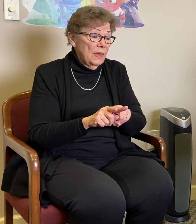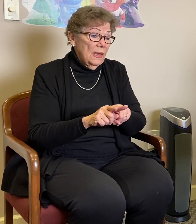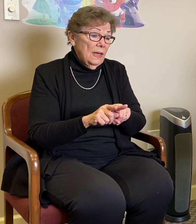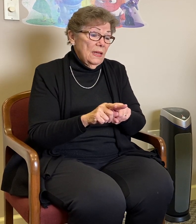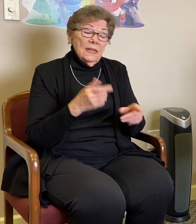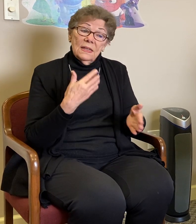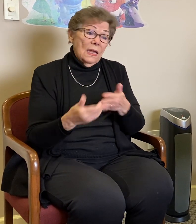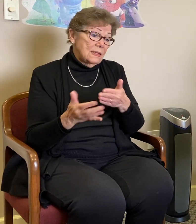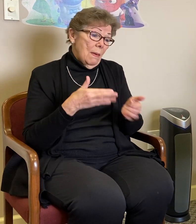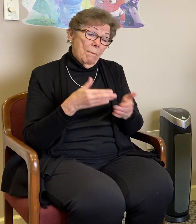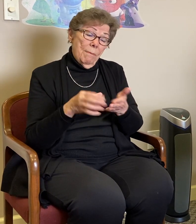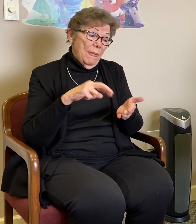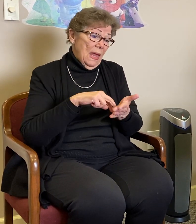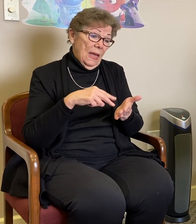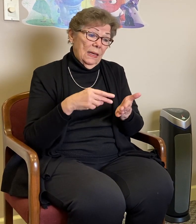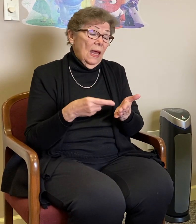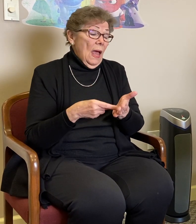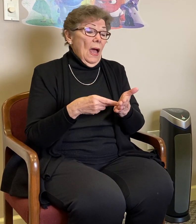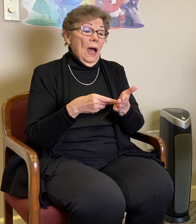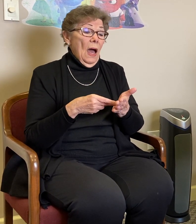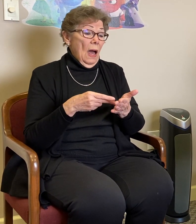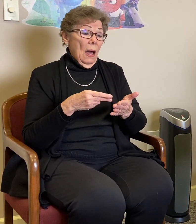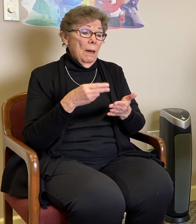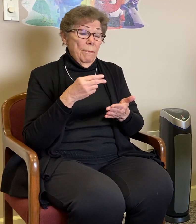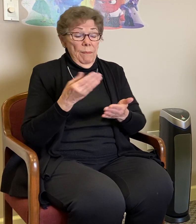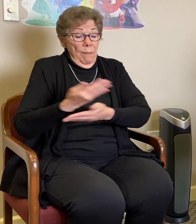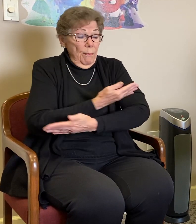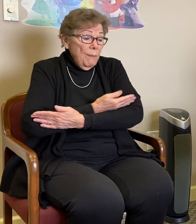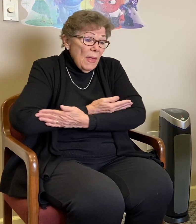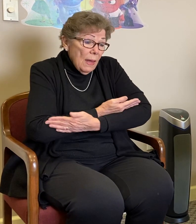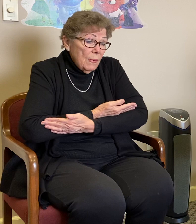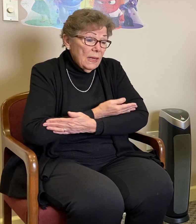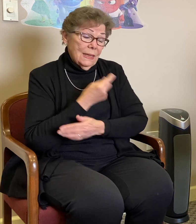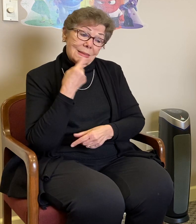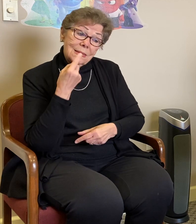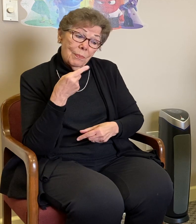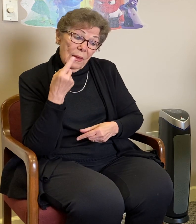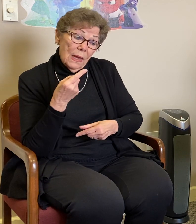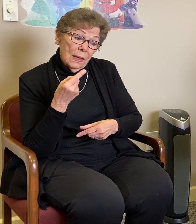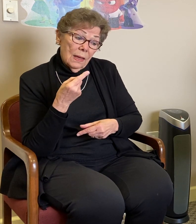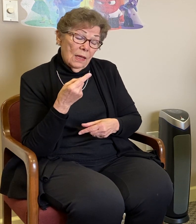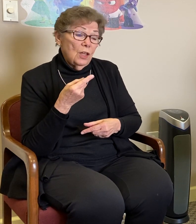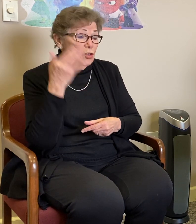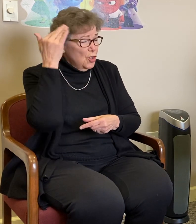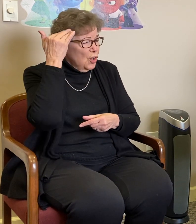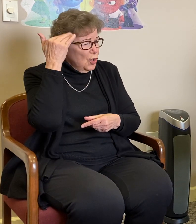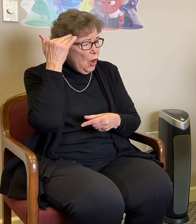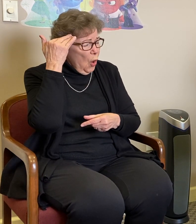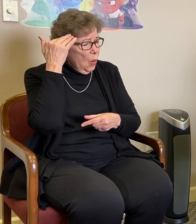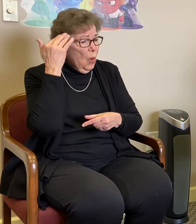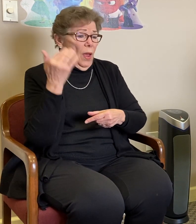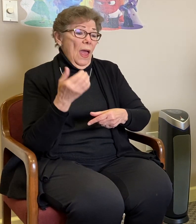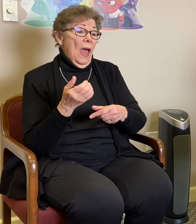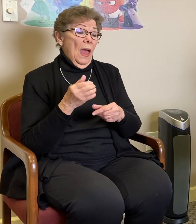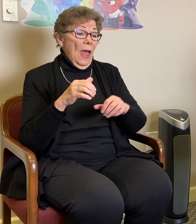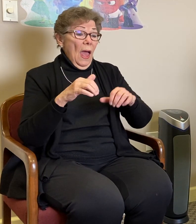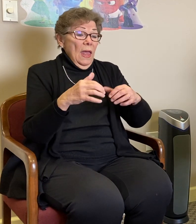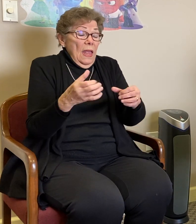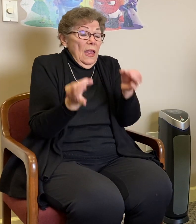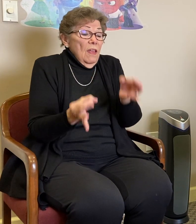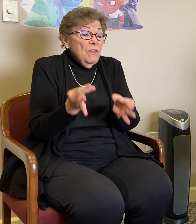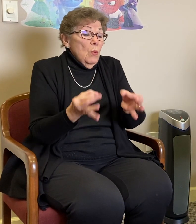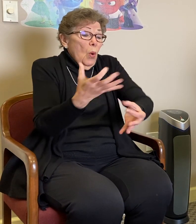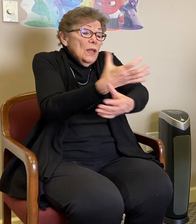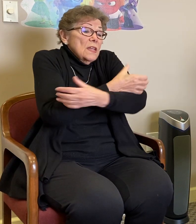can't speak, you can tell if a baby wants to be hugged or not. If the baby likes your hug, they